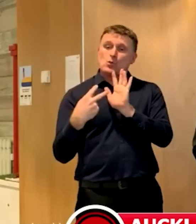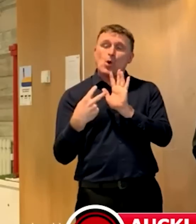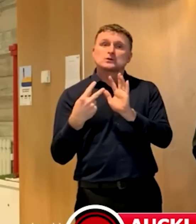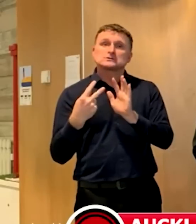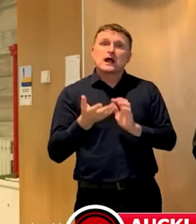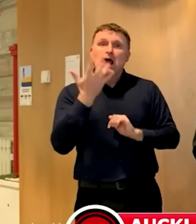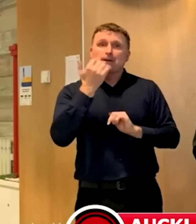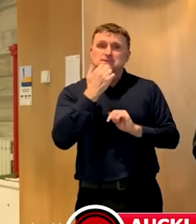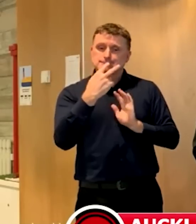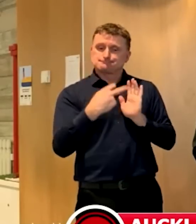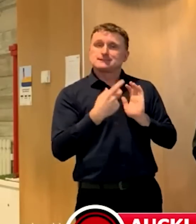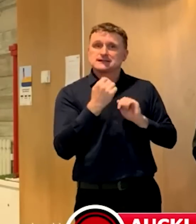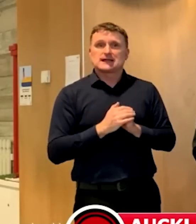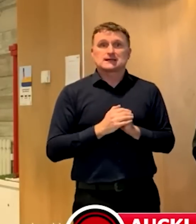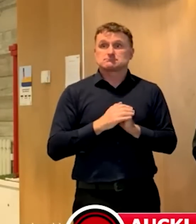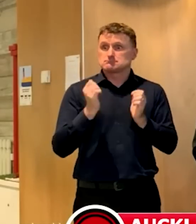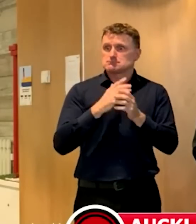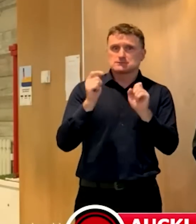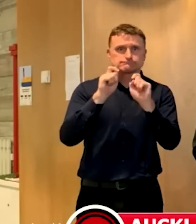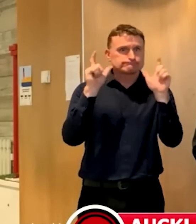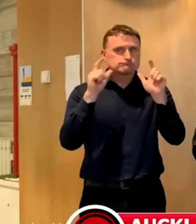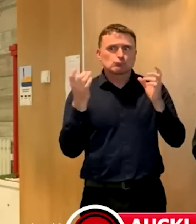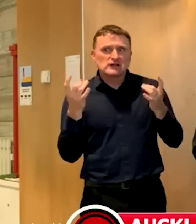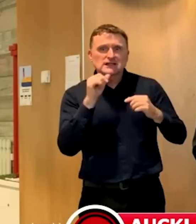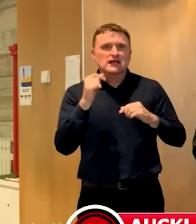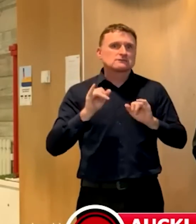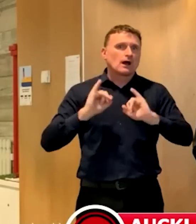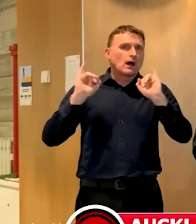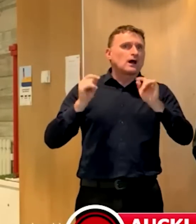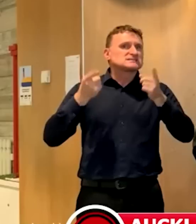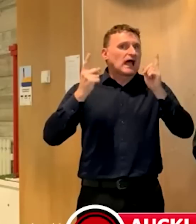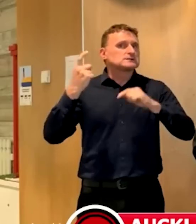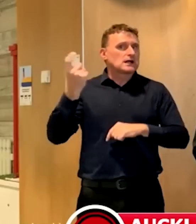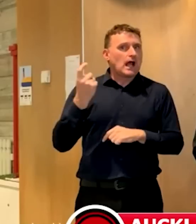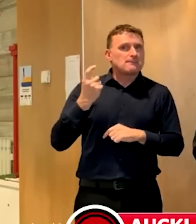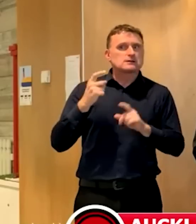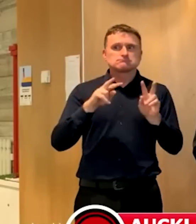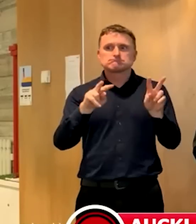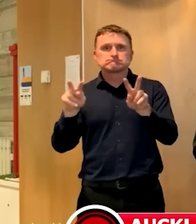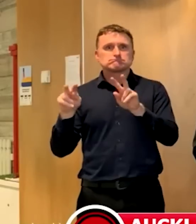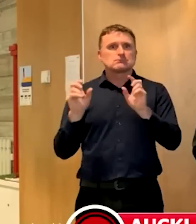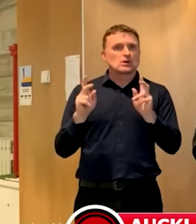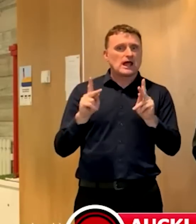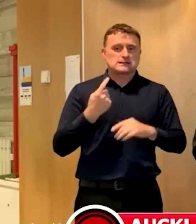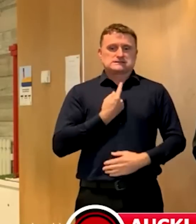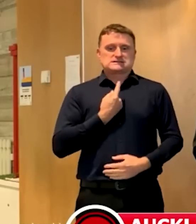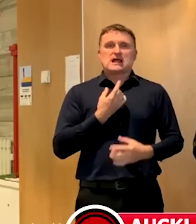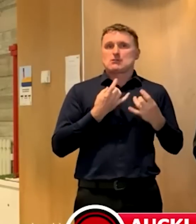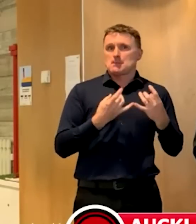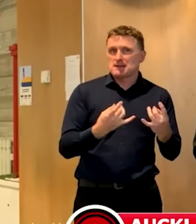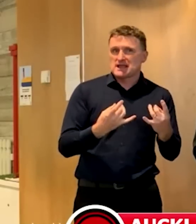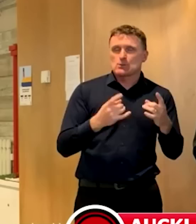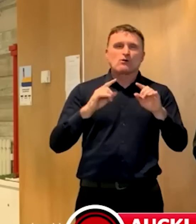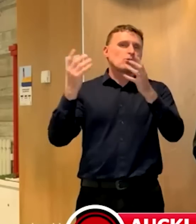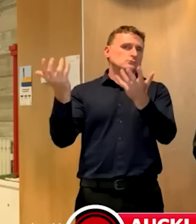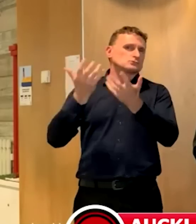alert and reach out to whānau, friends and family. It's about your personal preparedness, but it's also